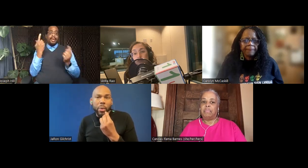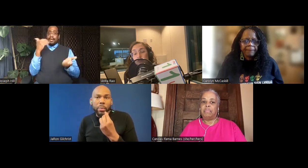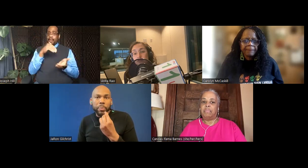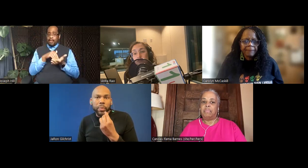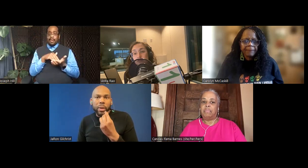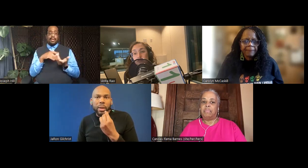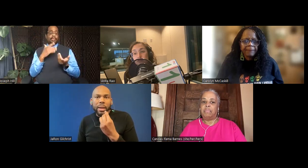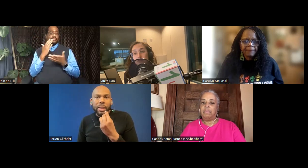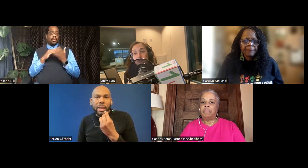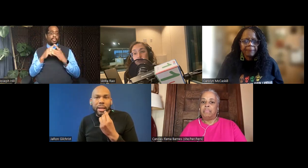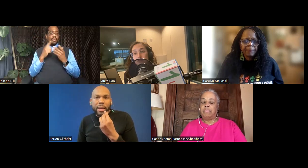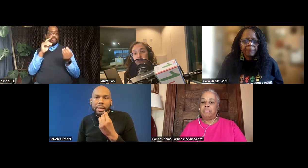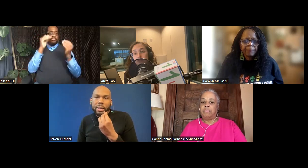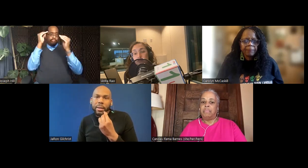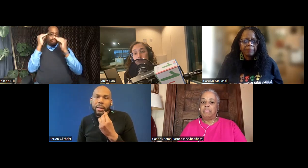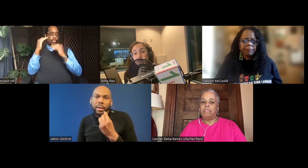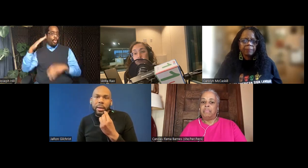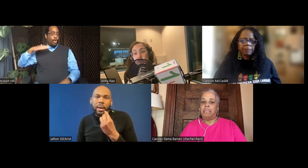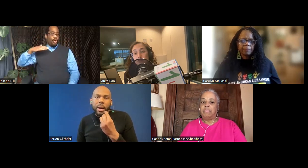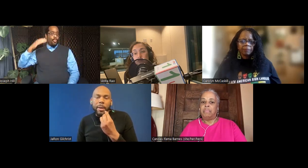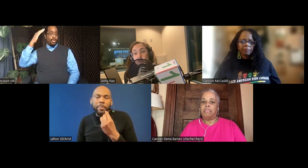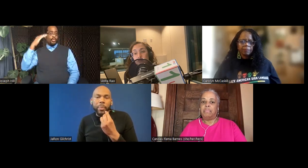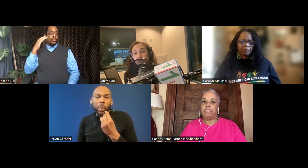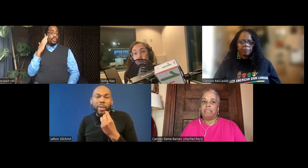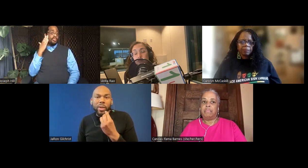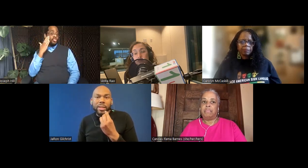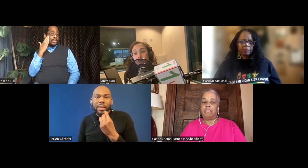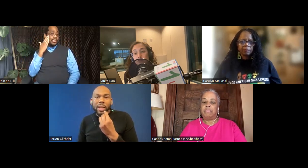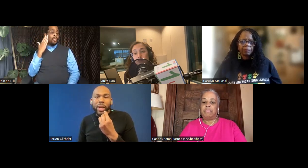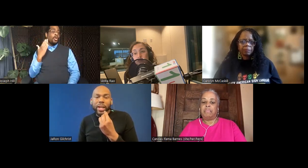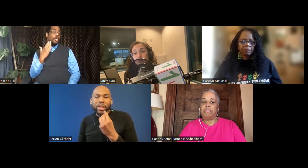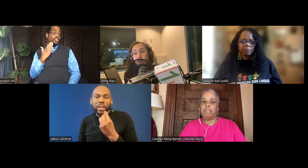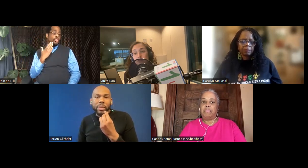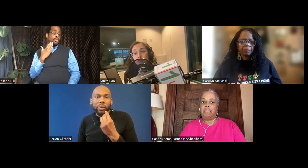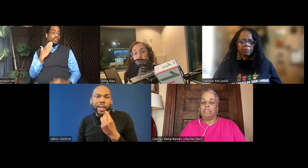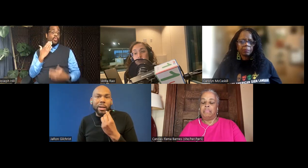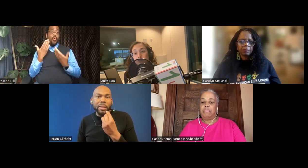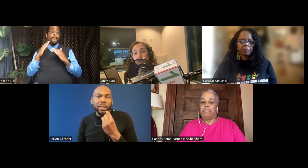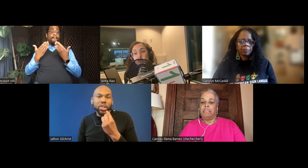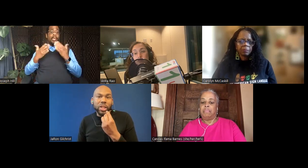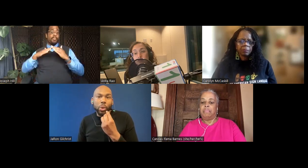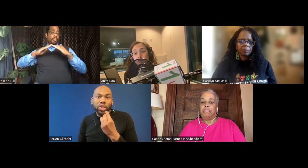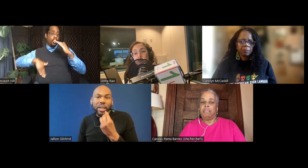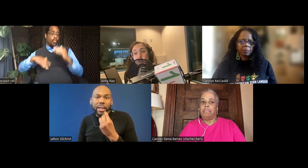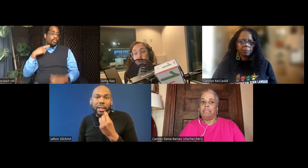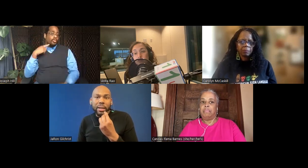for no. And then again, we've noticed that the location, it was moved down to the cheek or